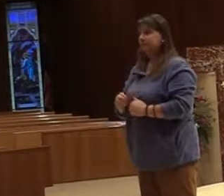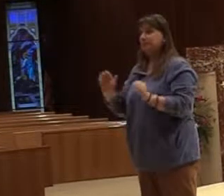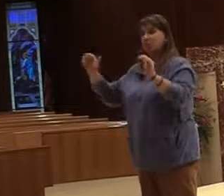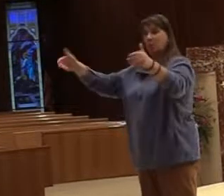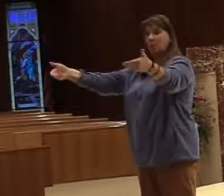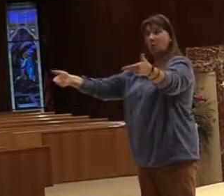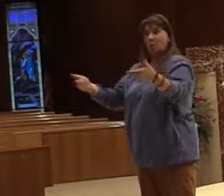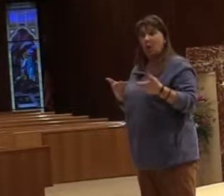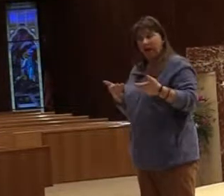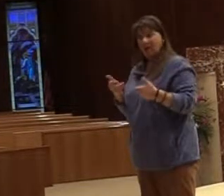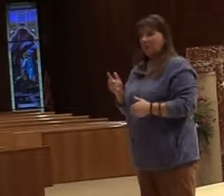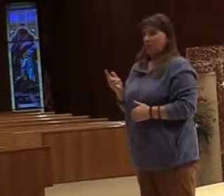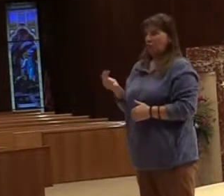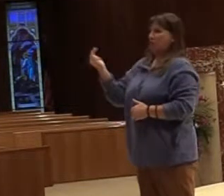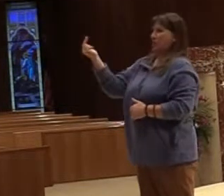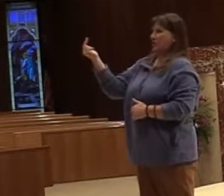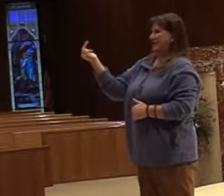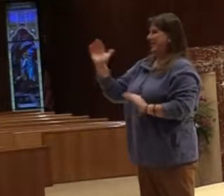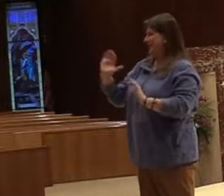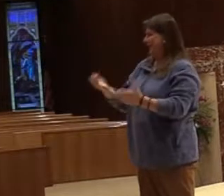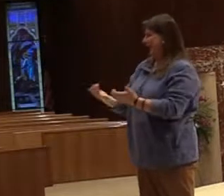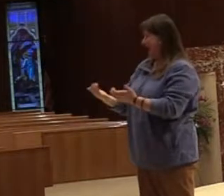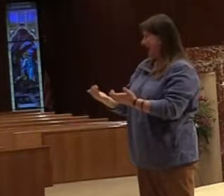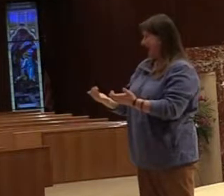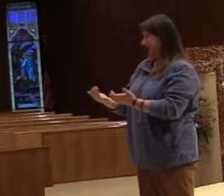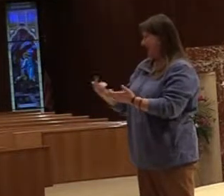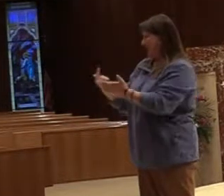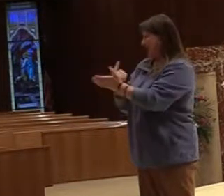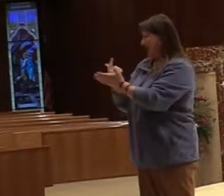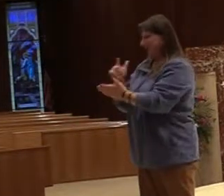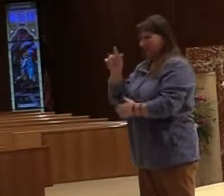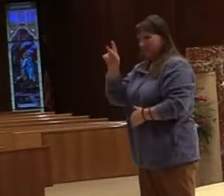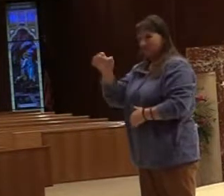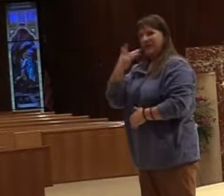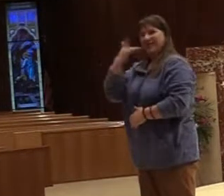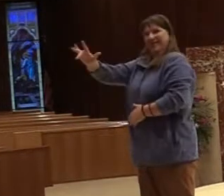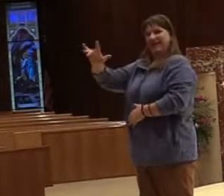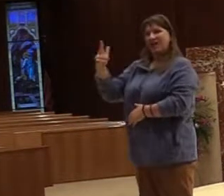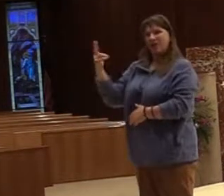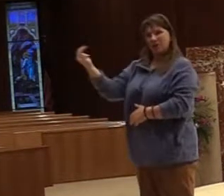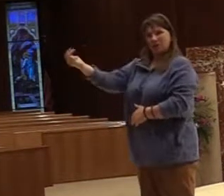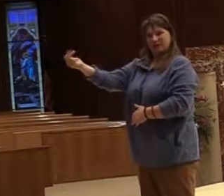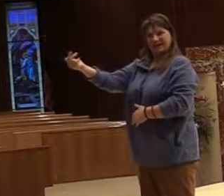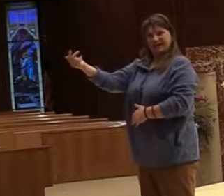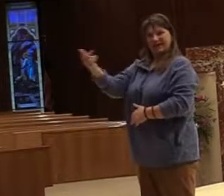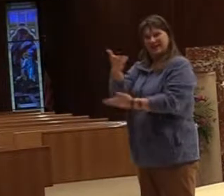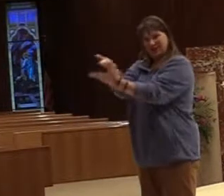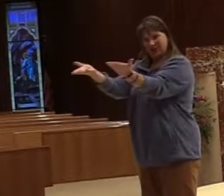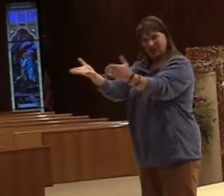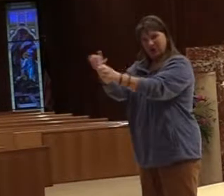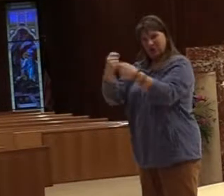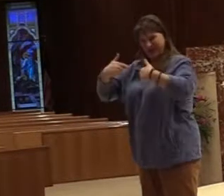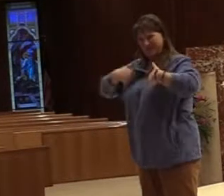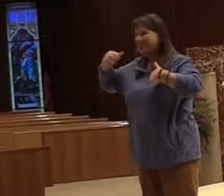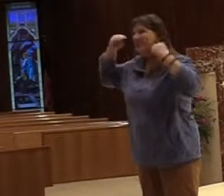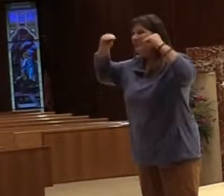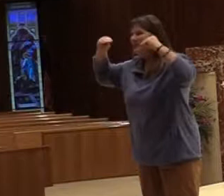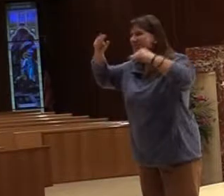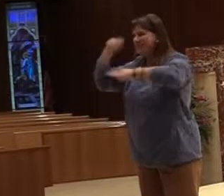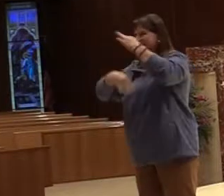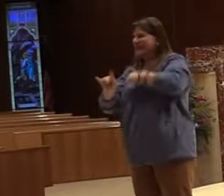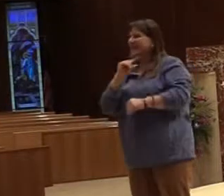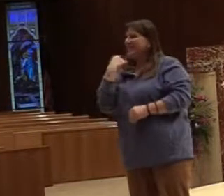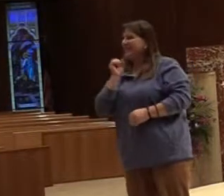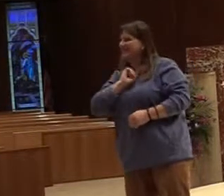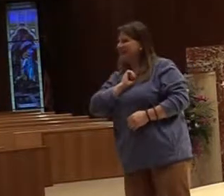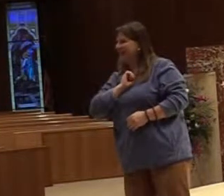to the 13th class of the Gospel of Luke. Lucky 13, we need your D instead of Father Scott.